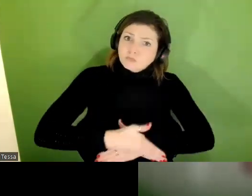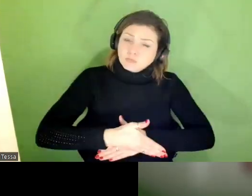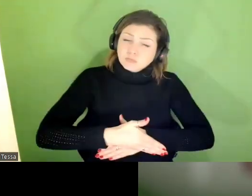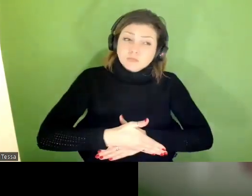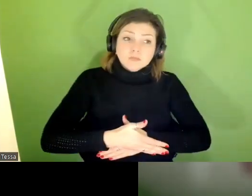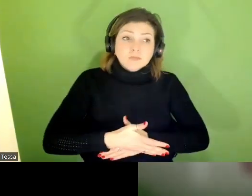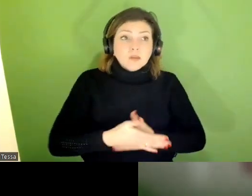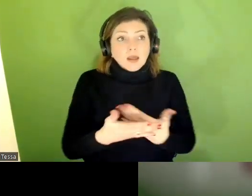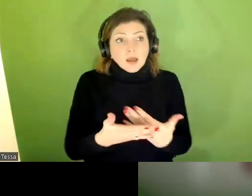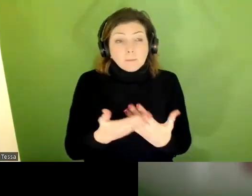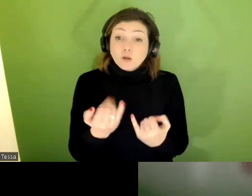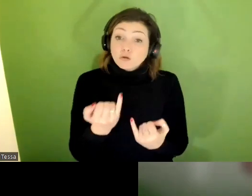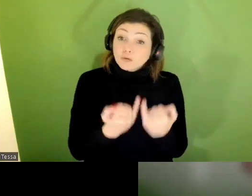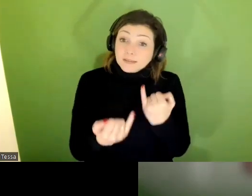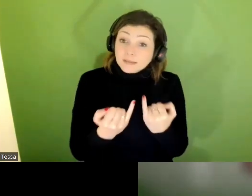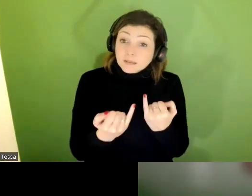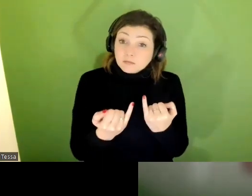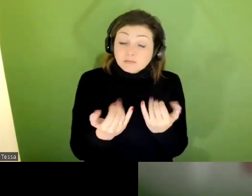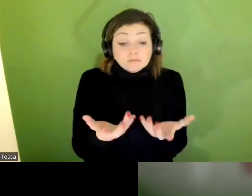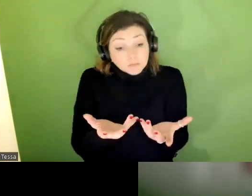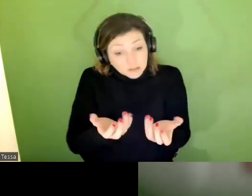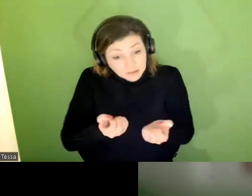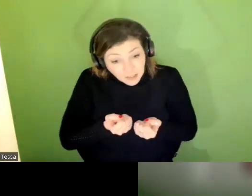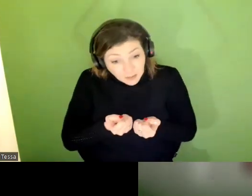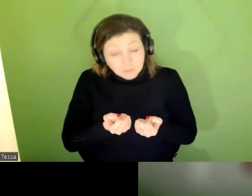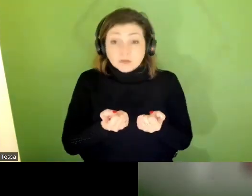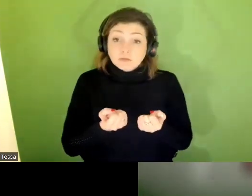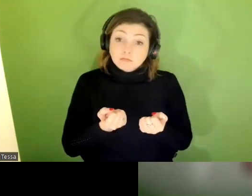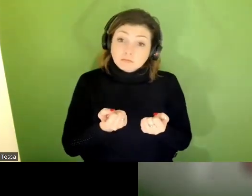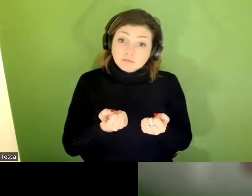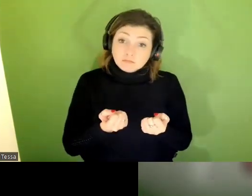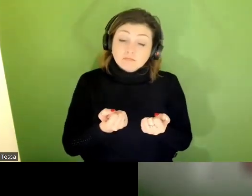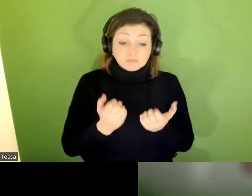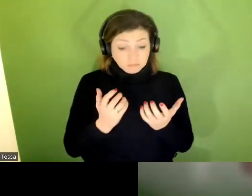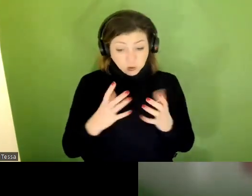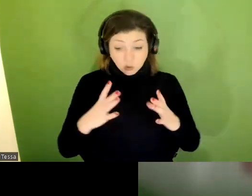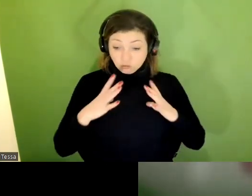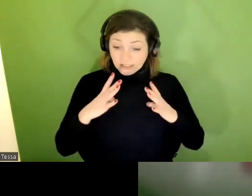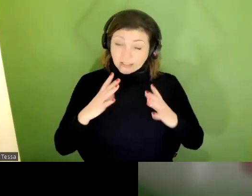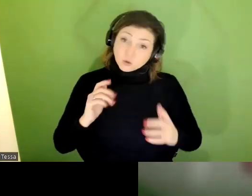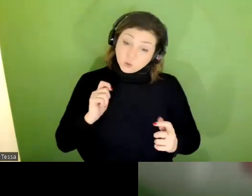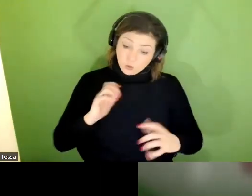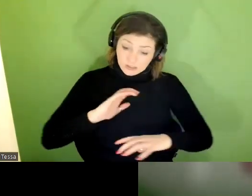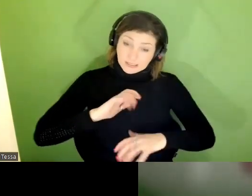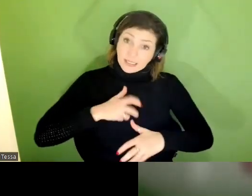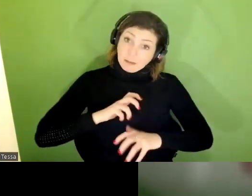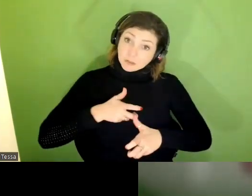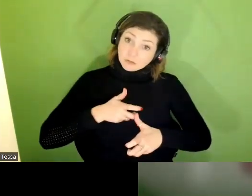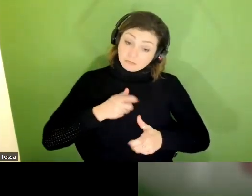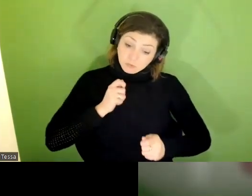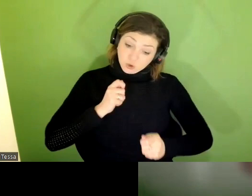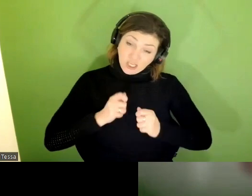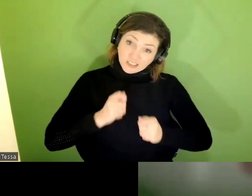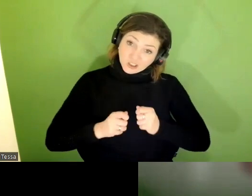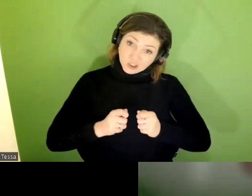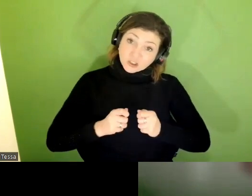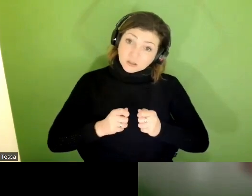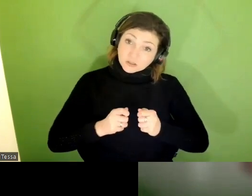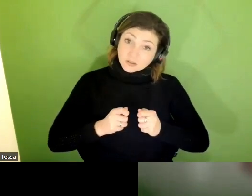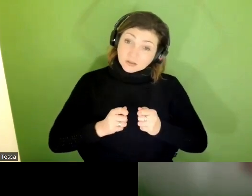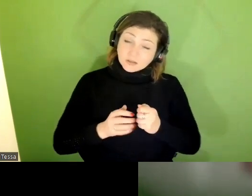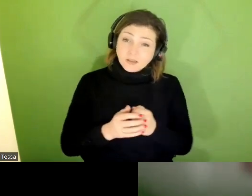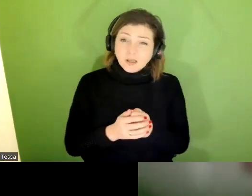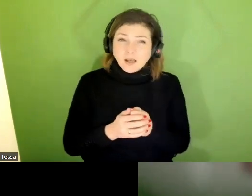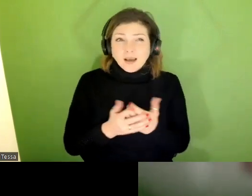and change and adapt and be flexible and open. And I always think, Varsha, it's incredible how well you know